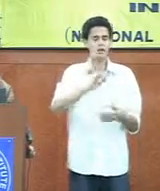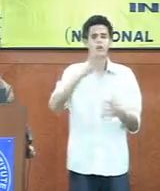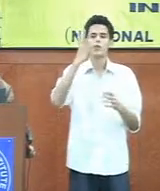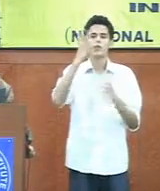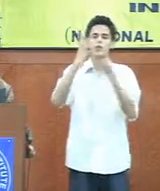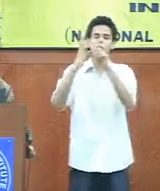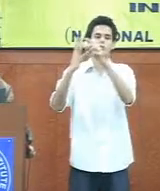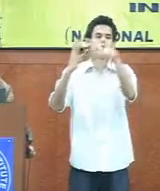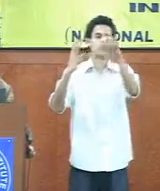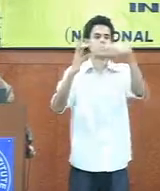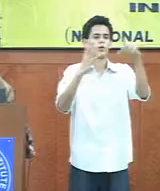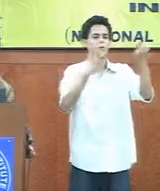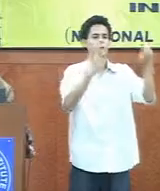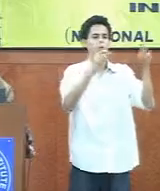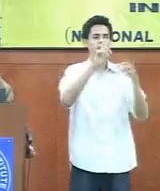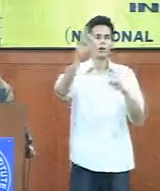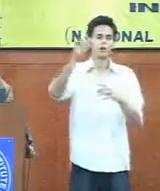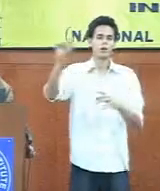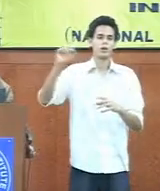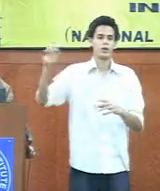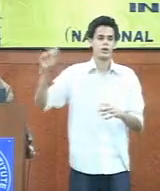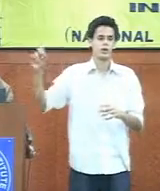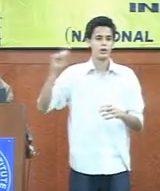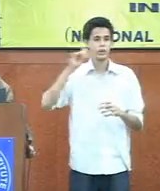women will get 1 share each.